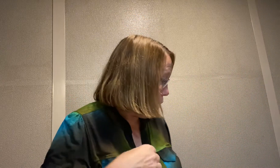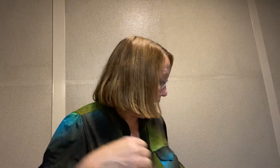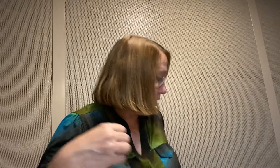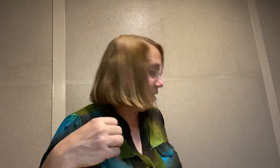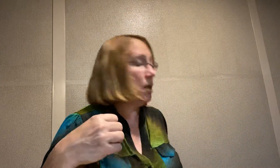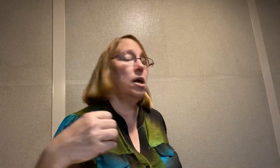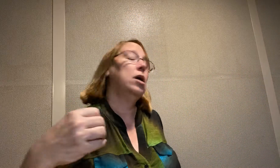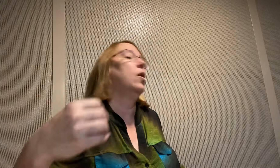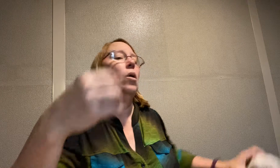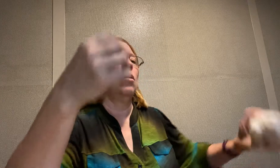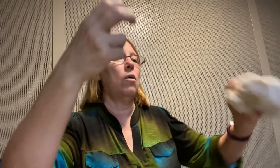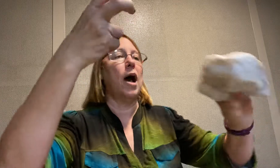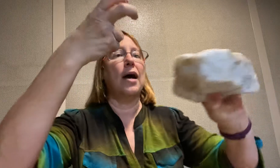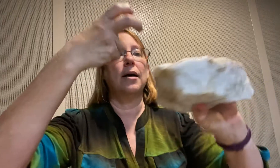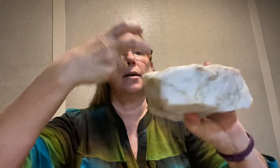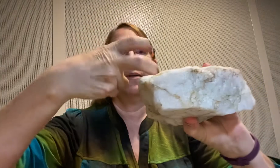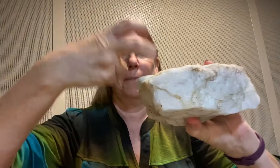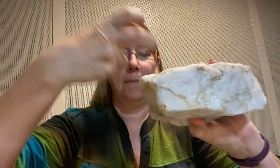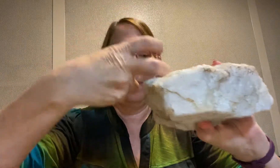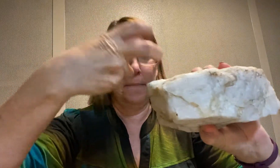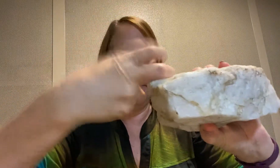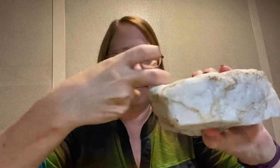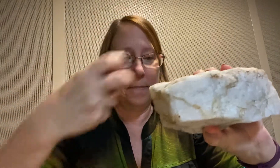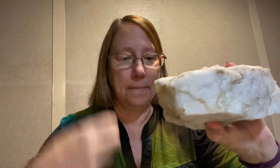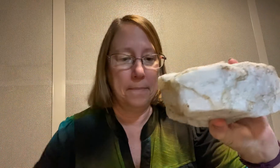White Rock